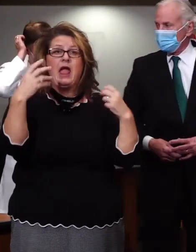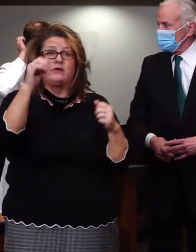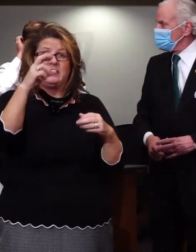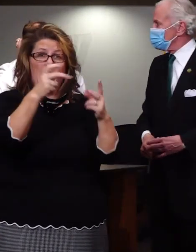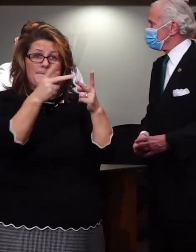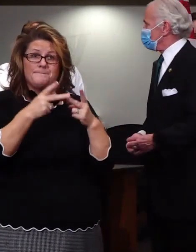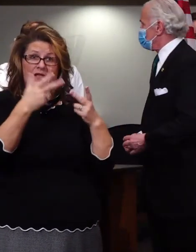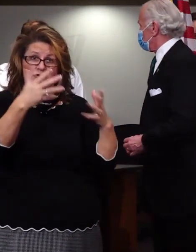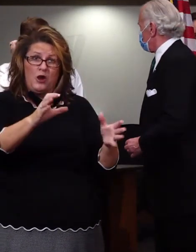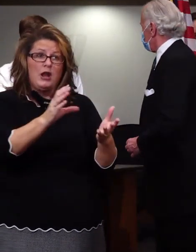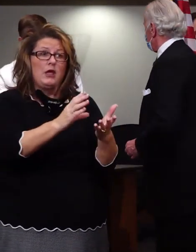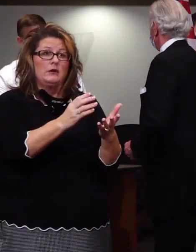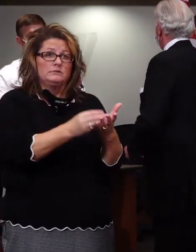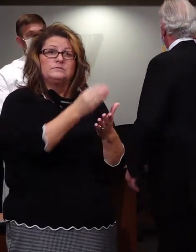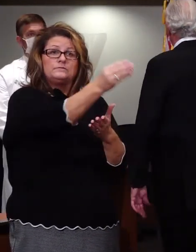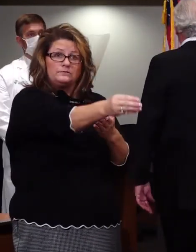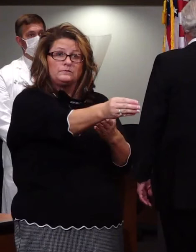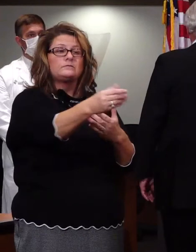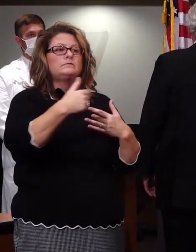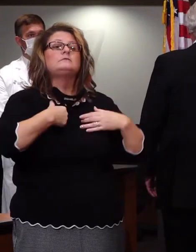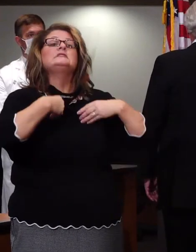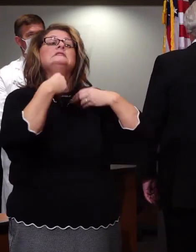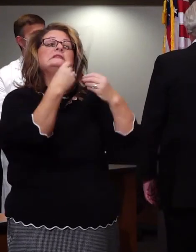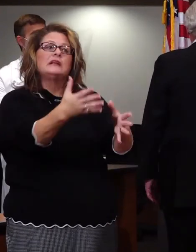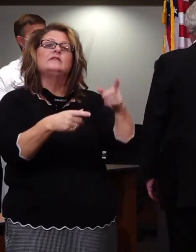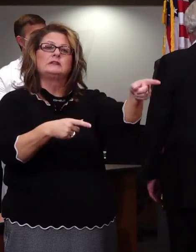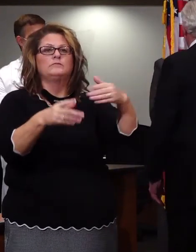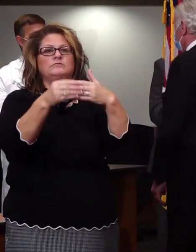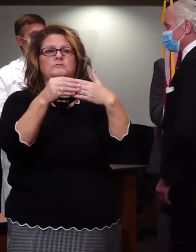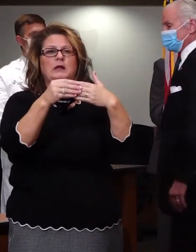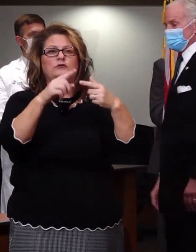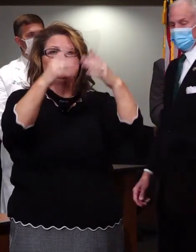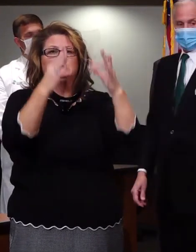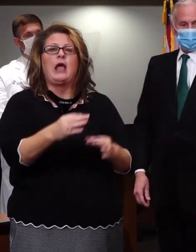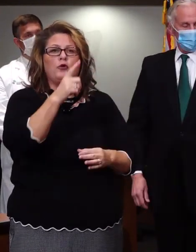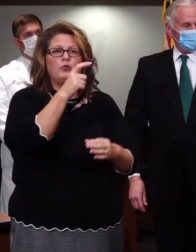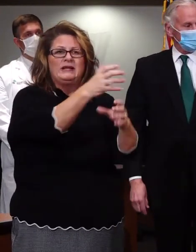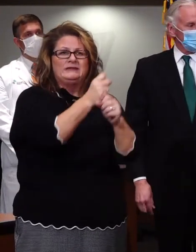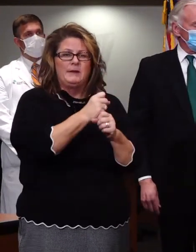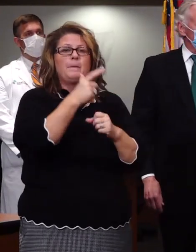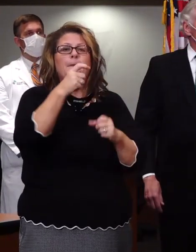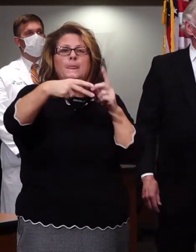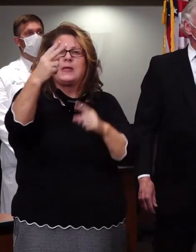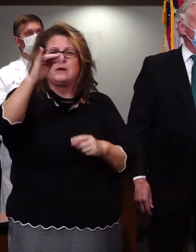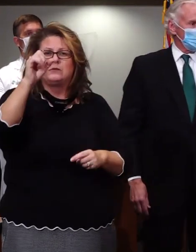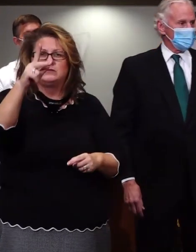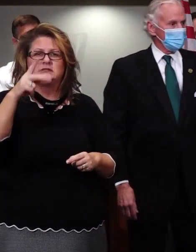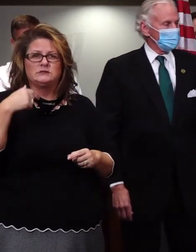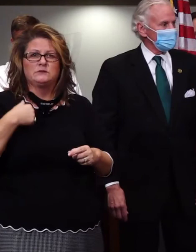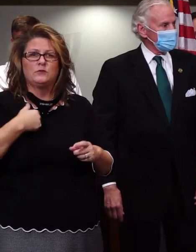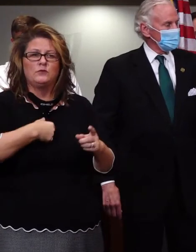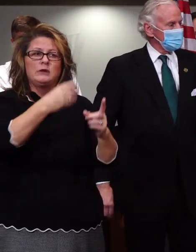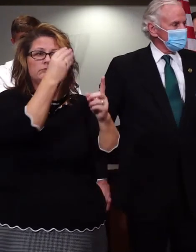are giving healthcare facilities some latitude in making decisions within their facilities who is at highest risk. We